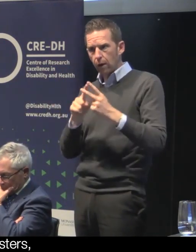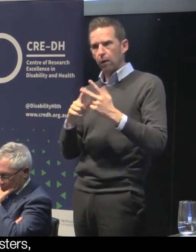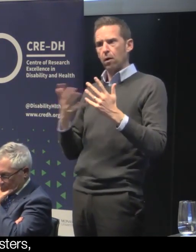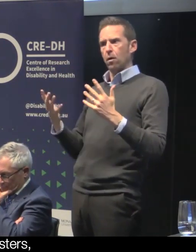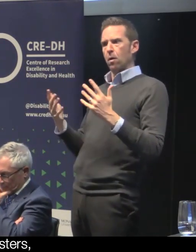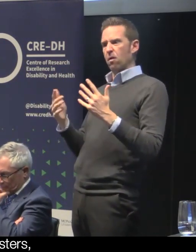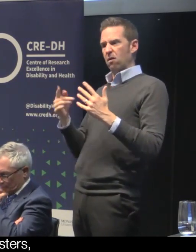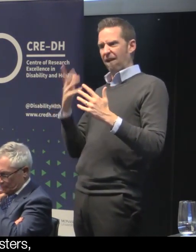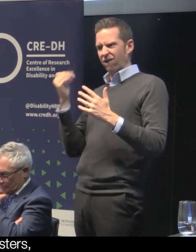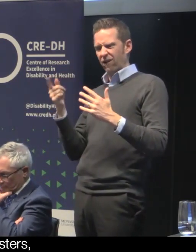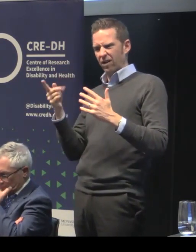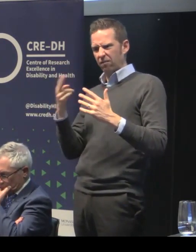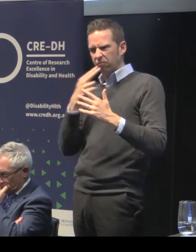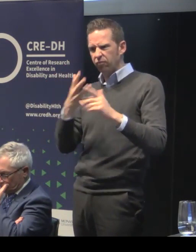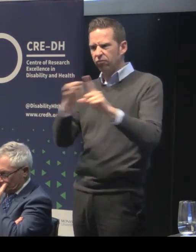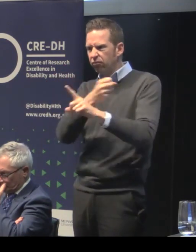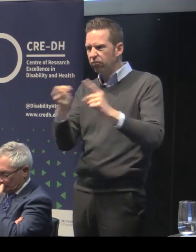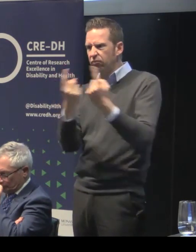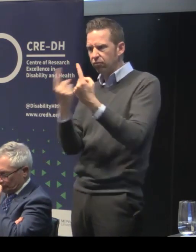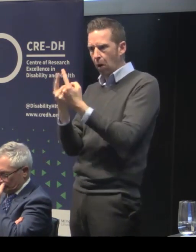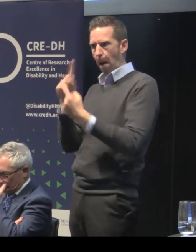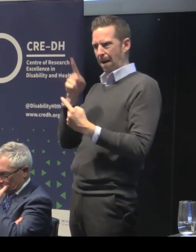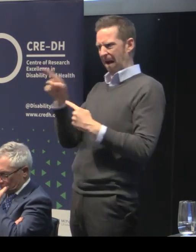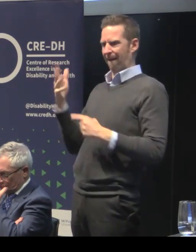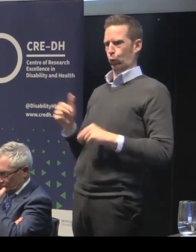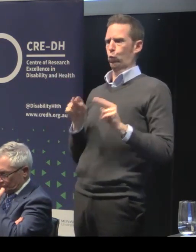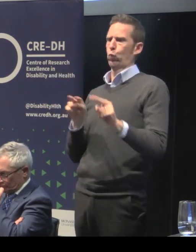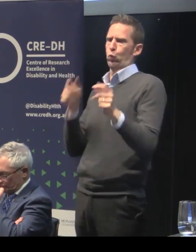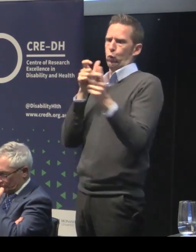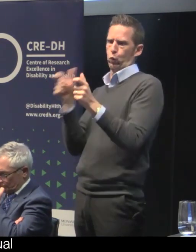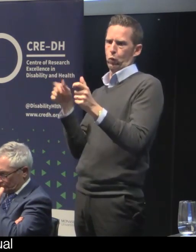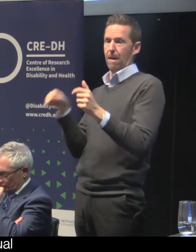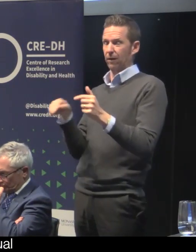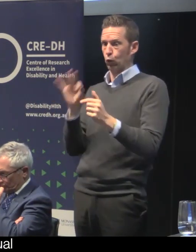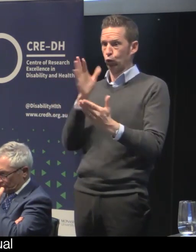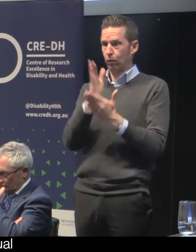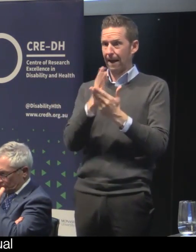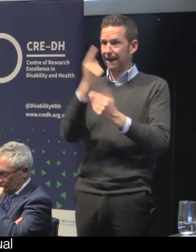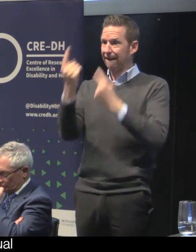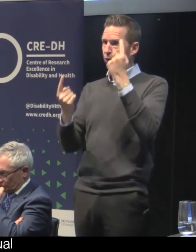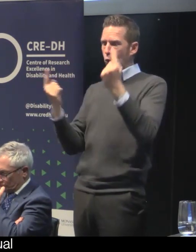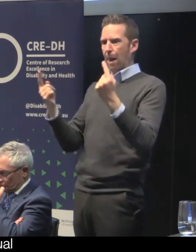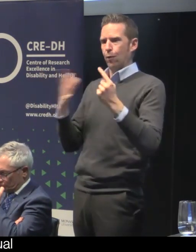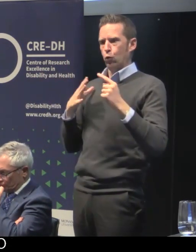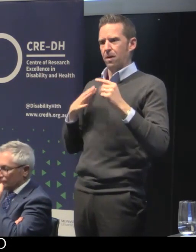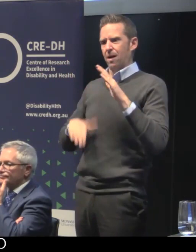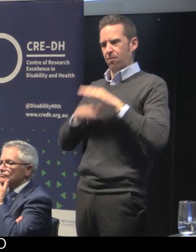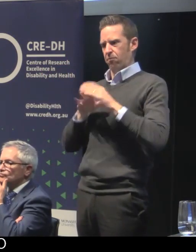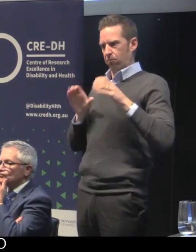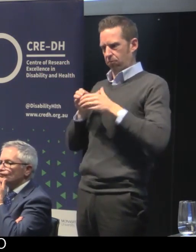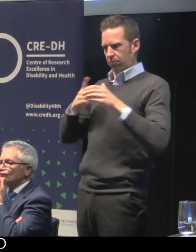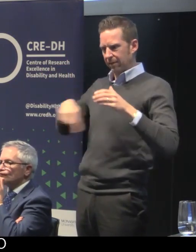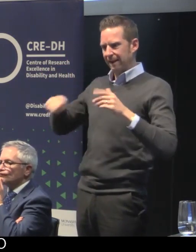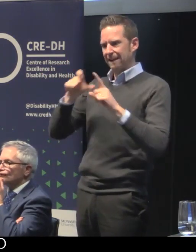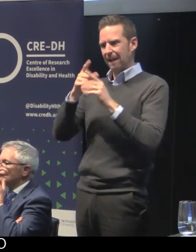preventing abuse, we've heard of all of these things. You know, that has to be invested in. And it's not an individual necessarily who pays for that. It should be a disabled